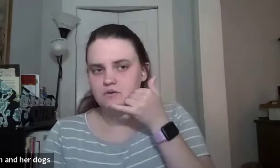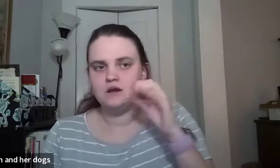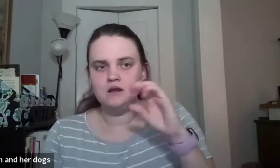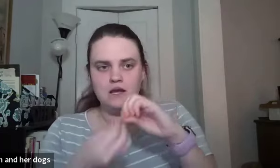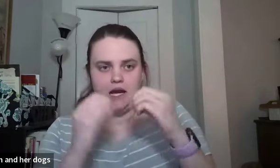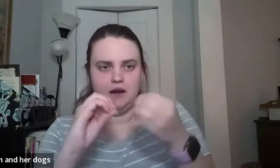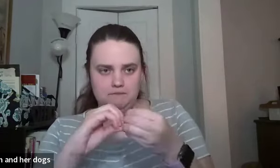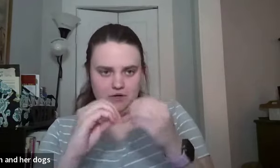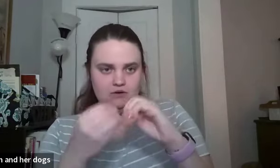phone number.